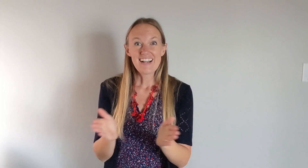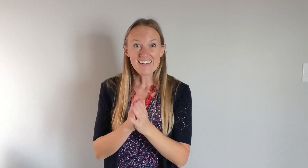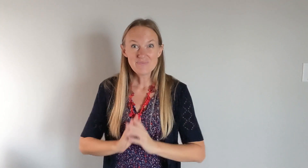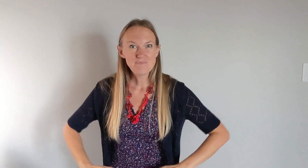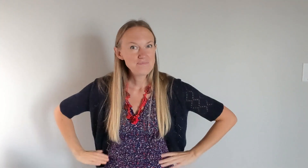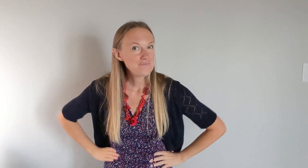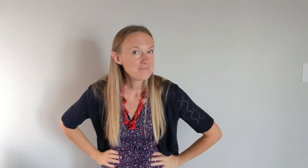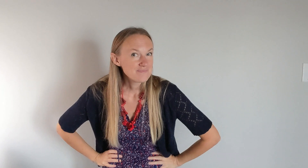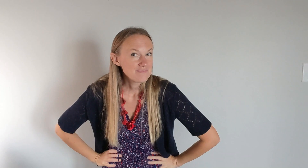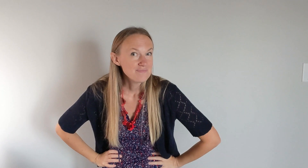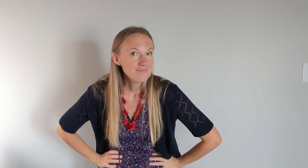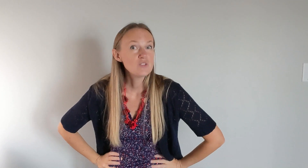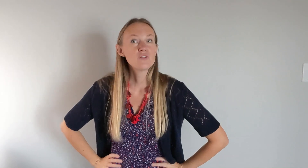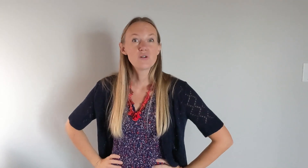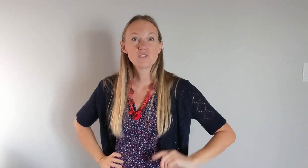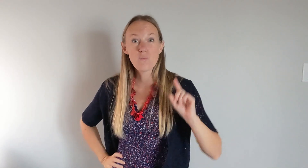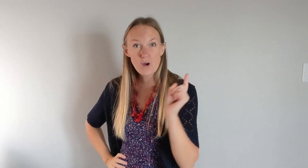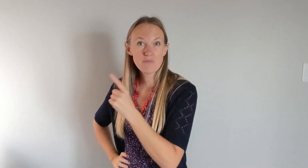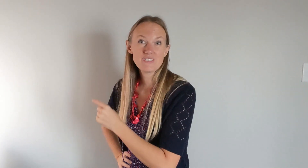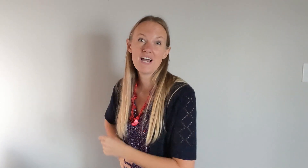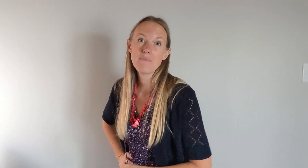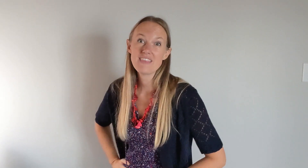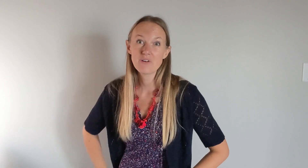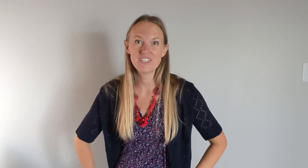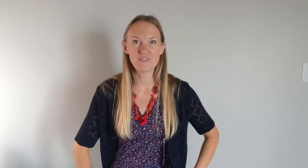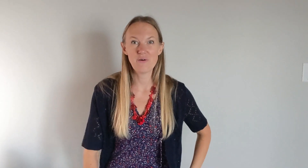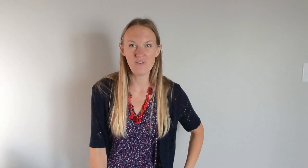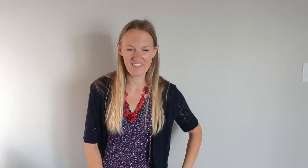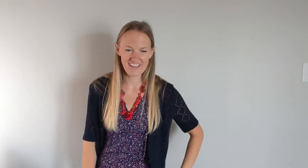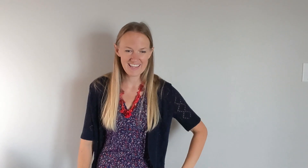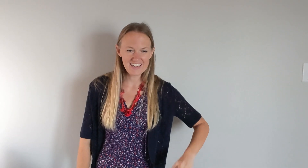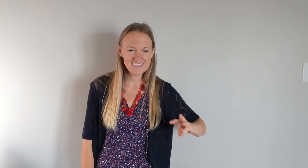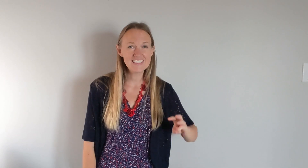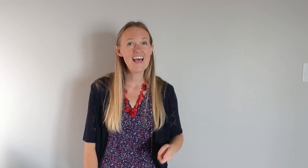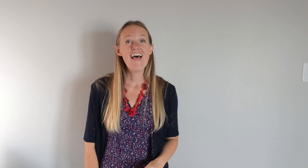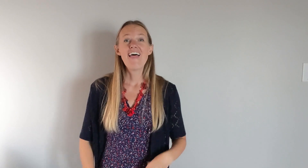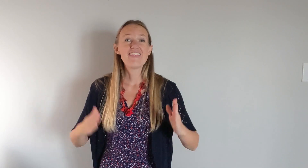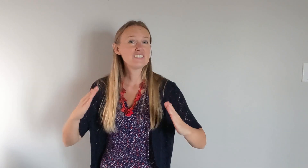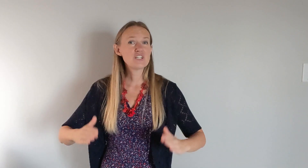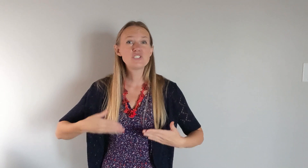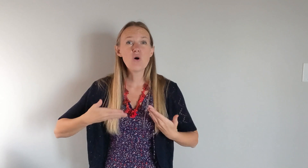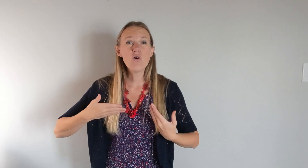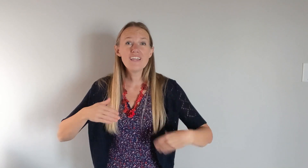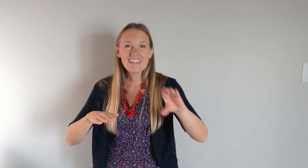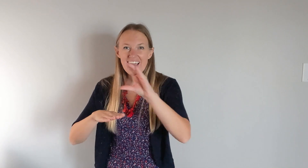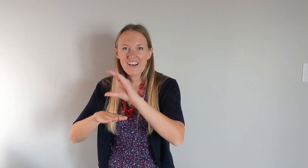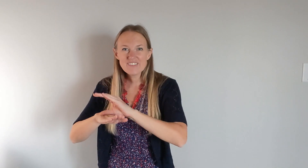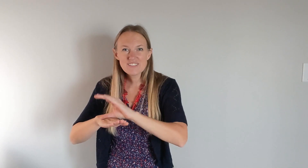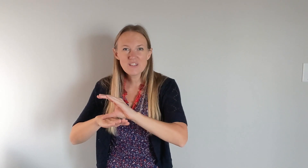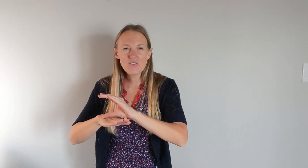Okay? We'll do the chorus one more time and then we're going to do the whole thing. Okay, guys? There's joy in the house of the